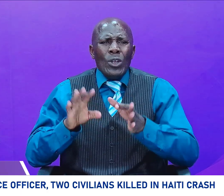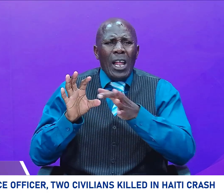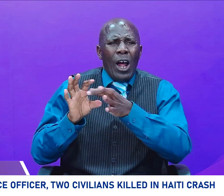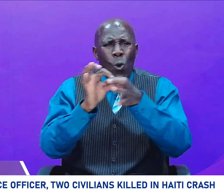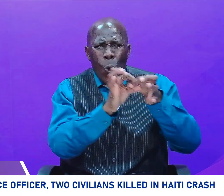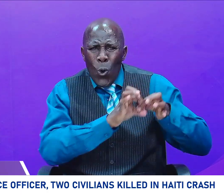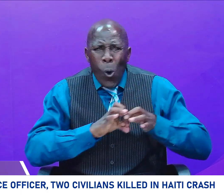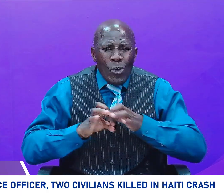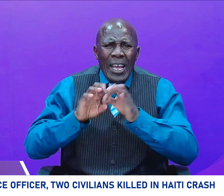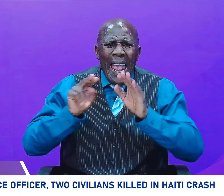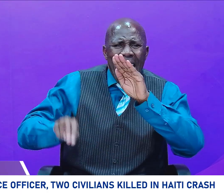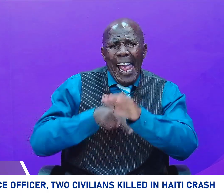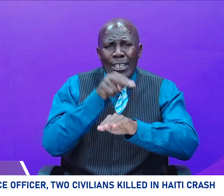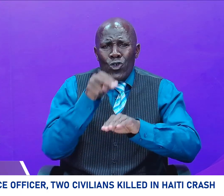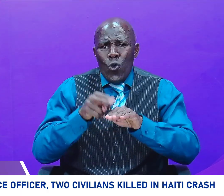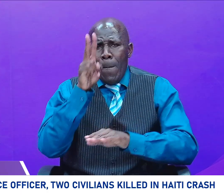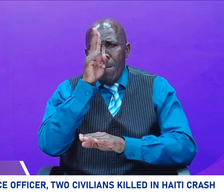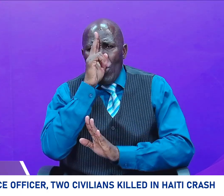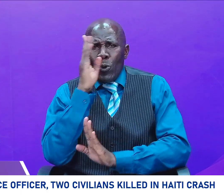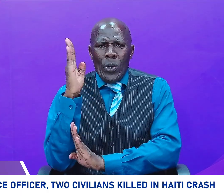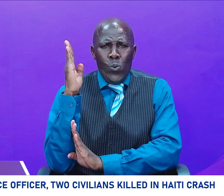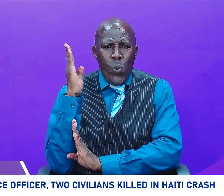officers was on assignment.